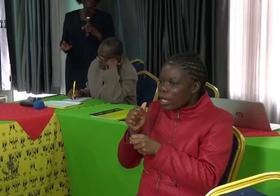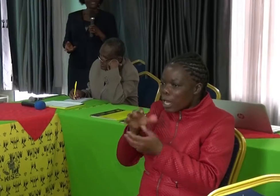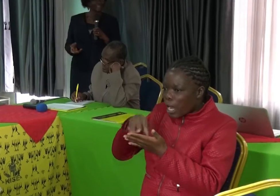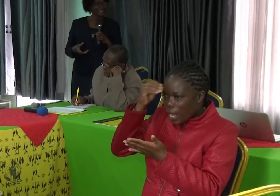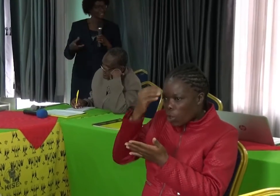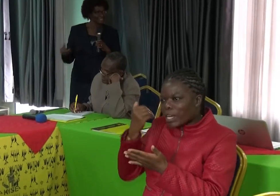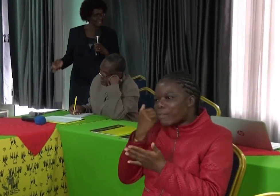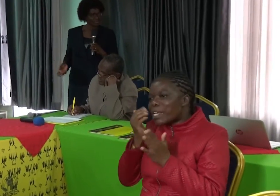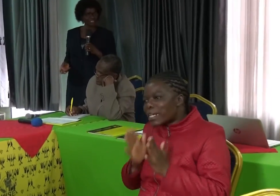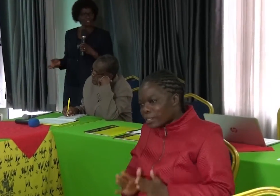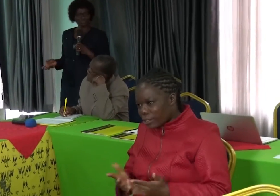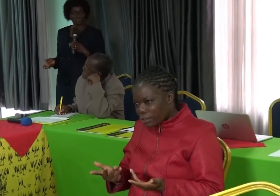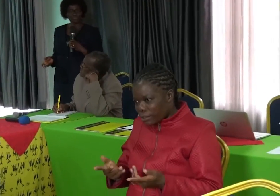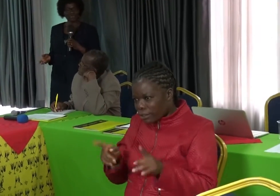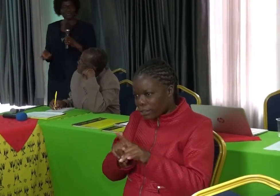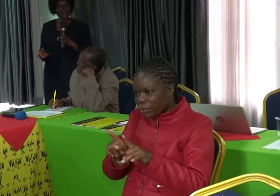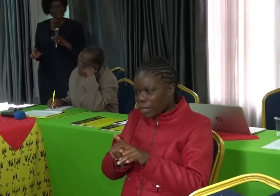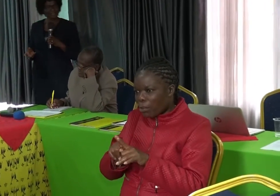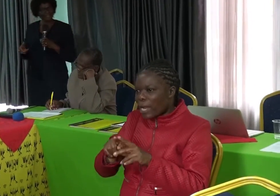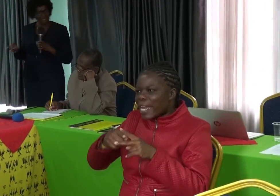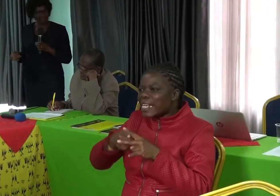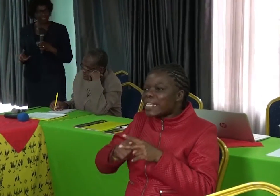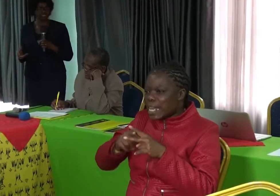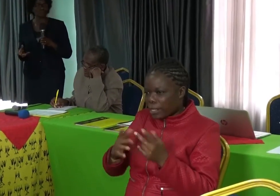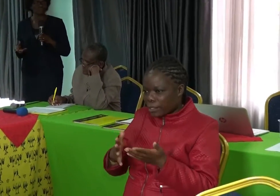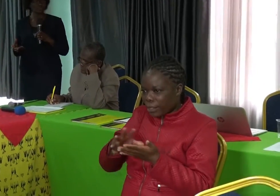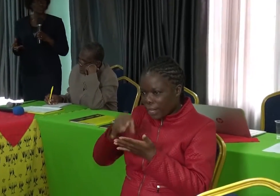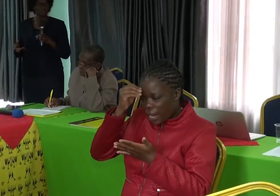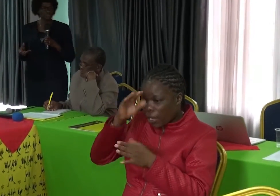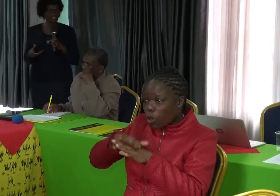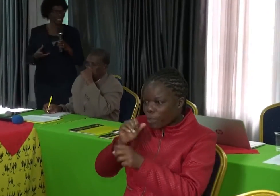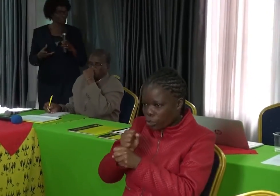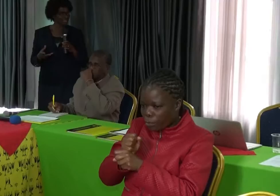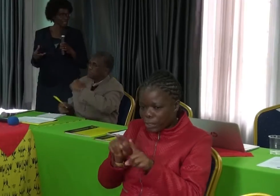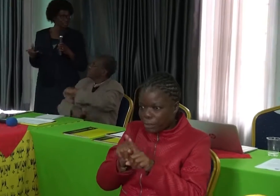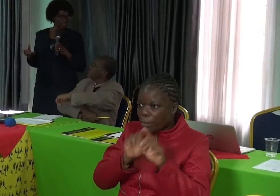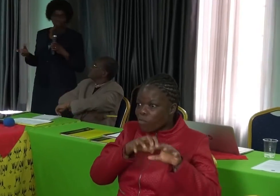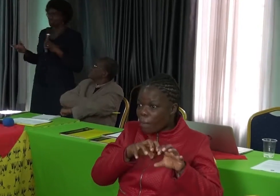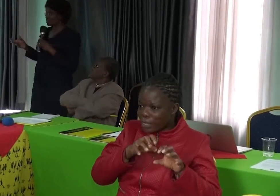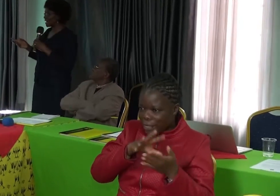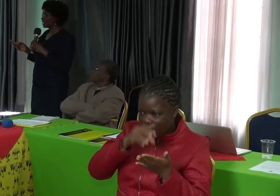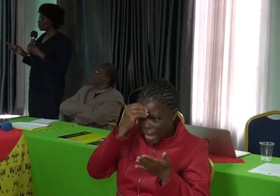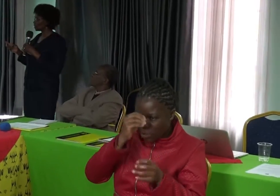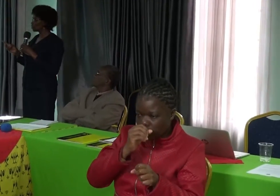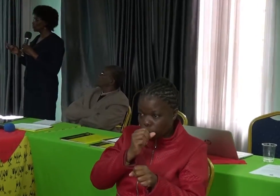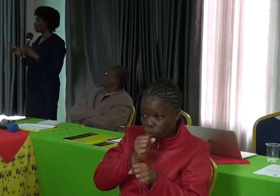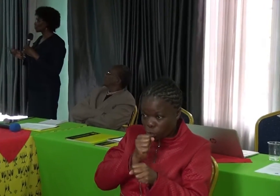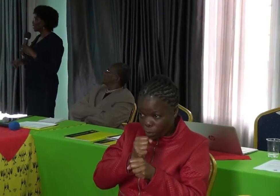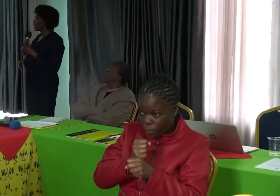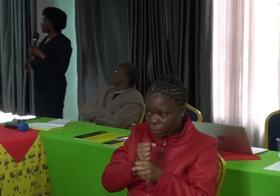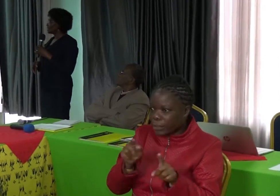the way engineers learn on the job. The way farmers learn on the job. So teachers will now go learning on the